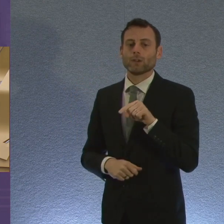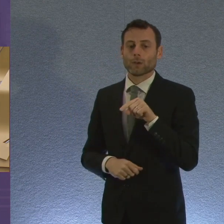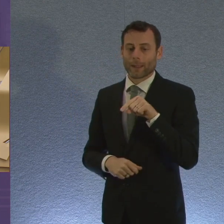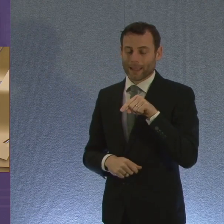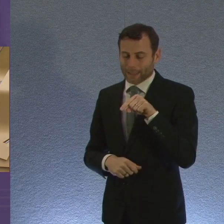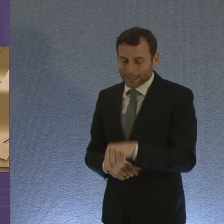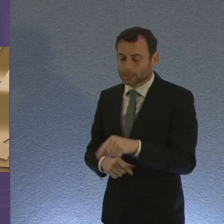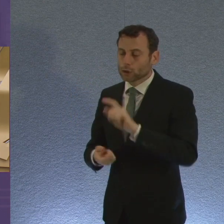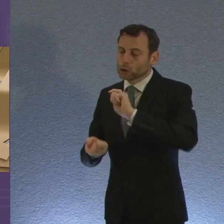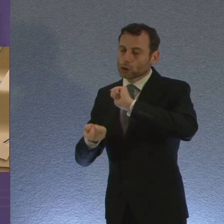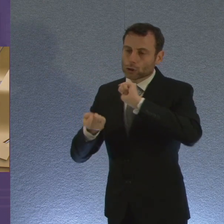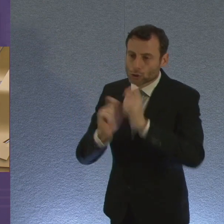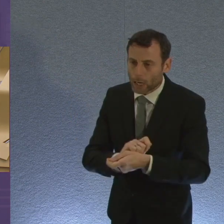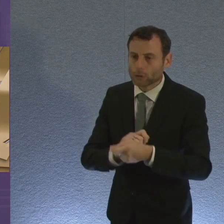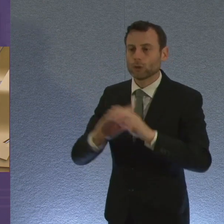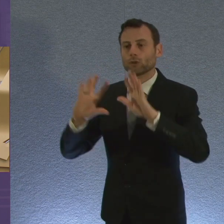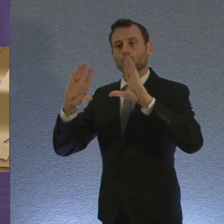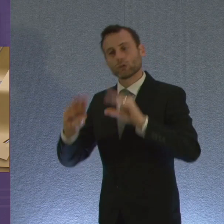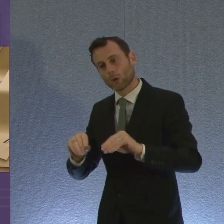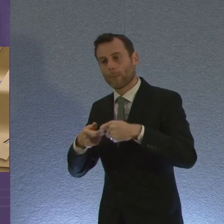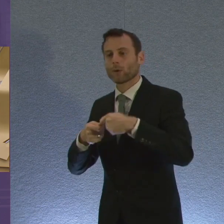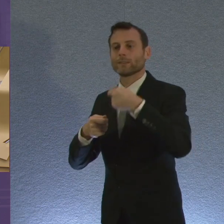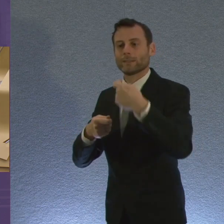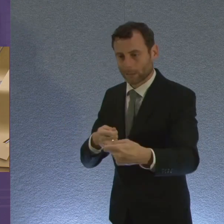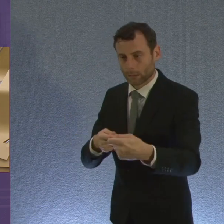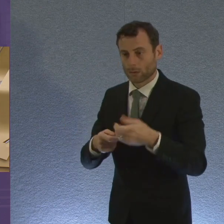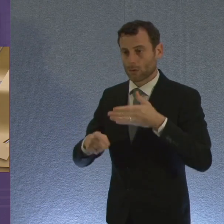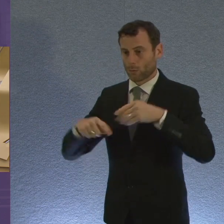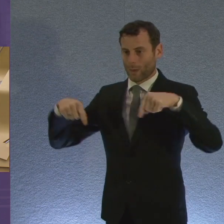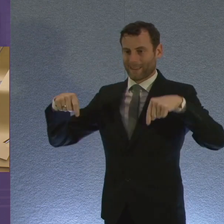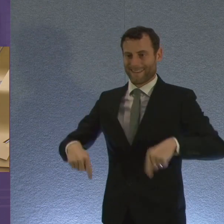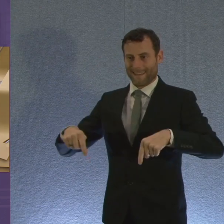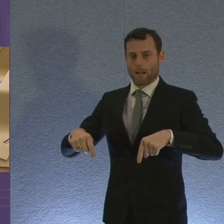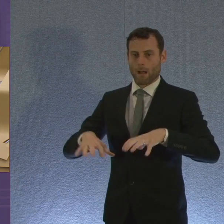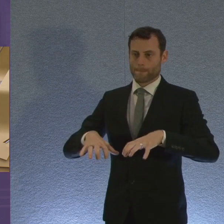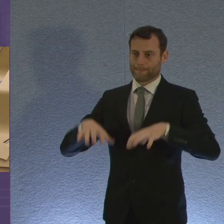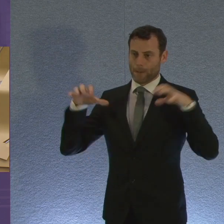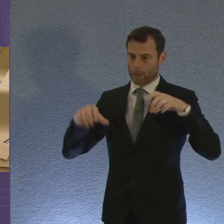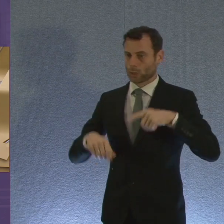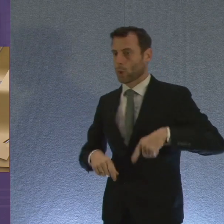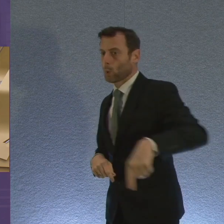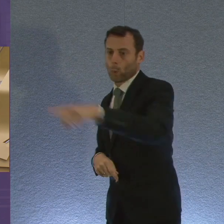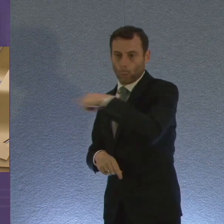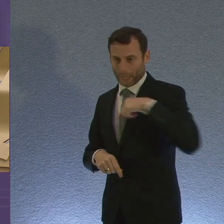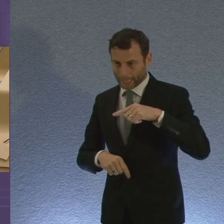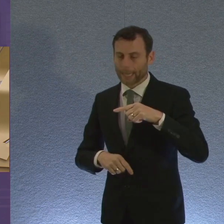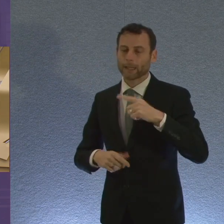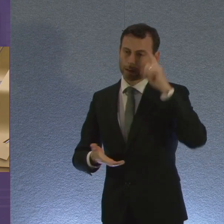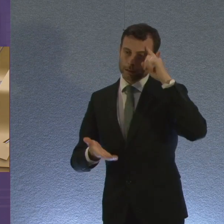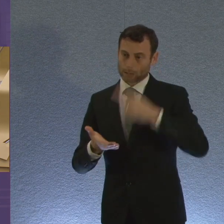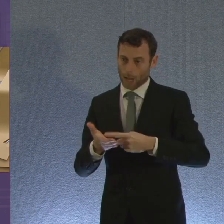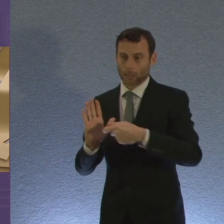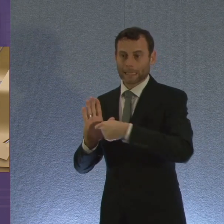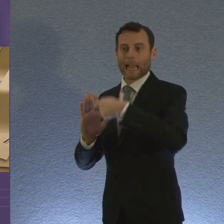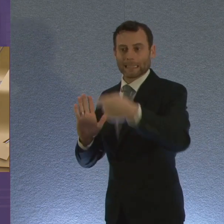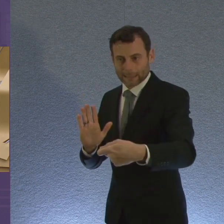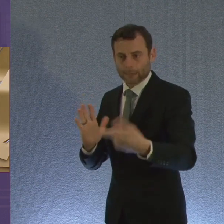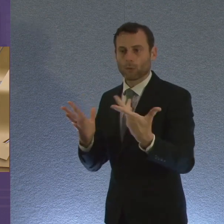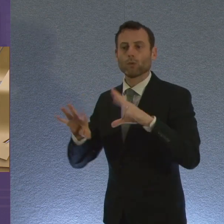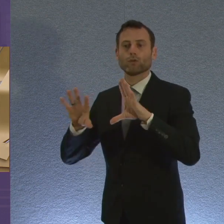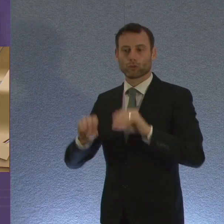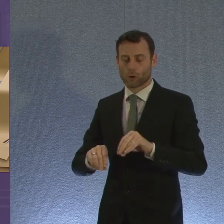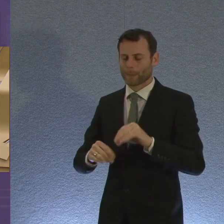with and informed by the Scottish Parliament, by all of us. Our unity in these matters is important. We need to work together if we're